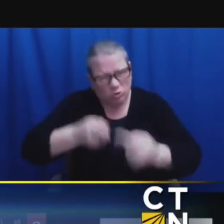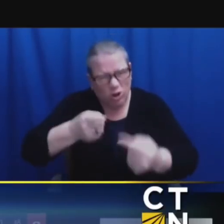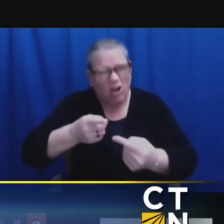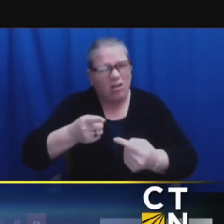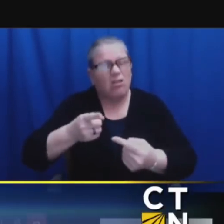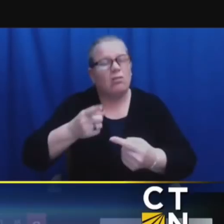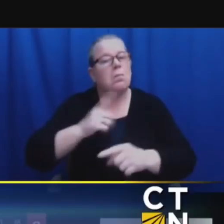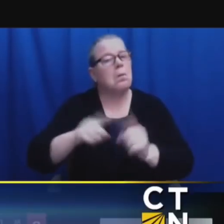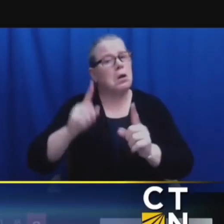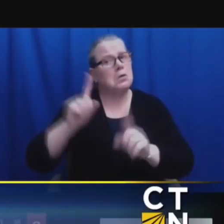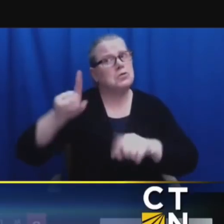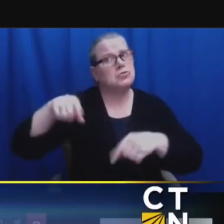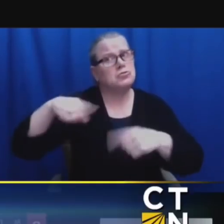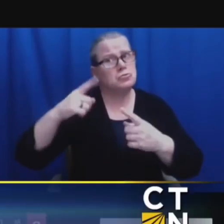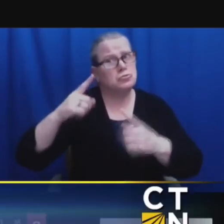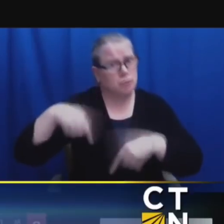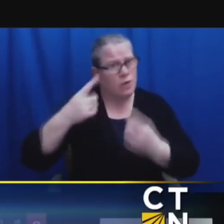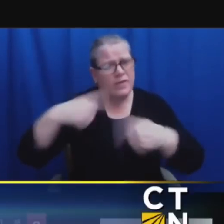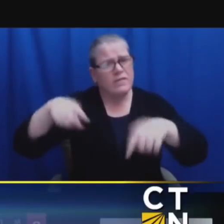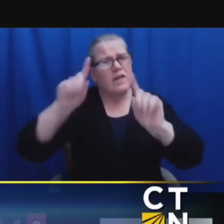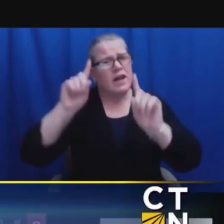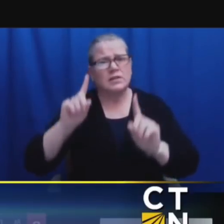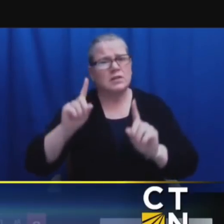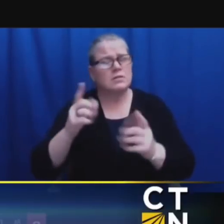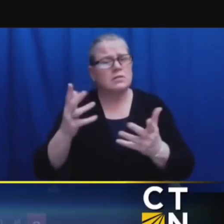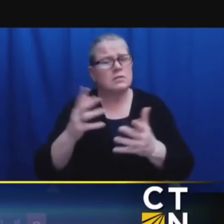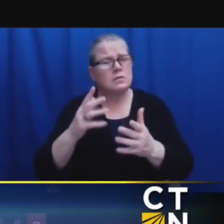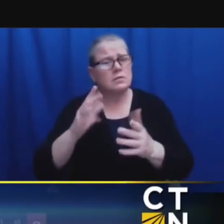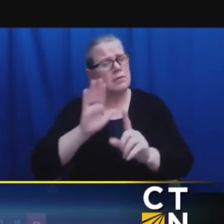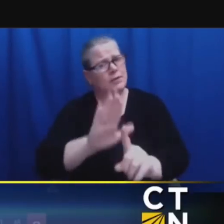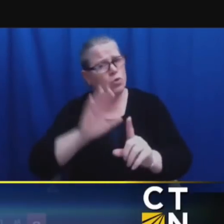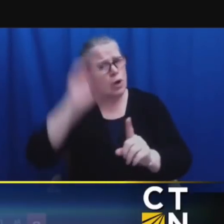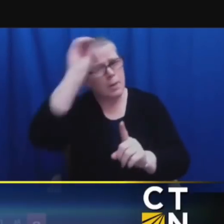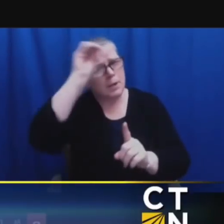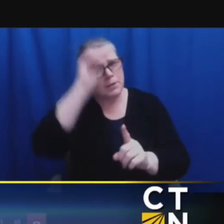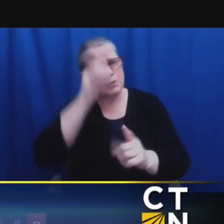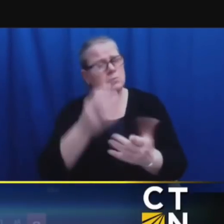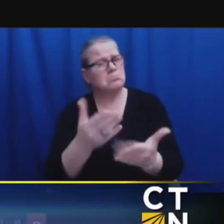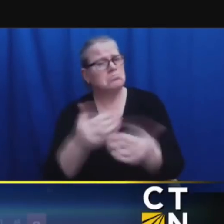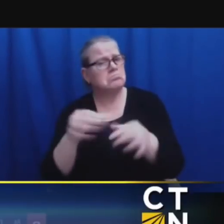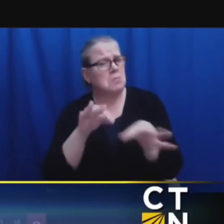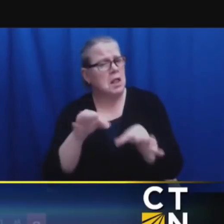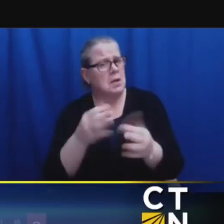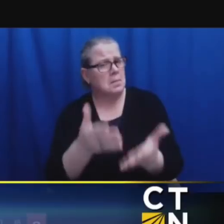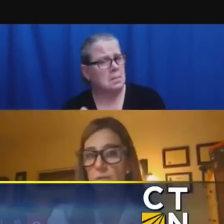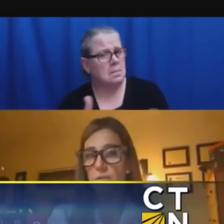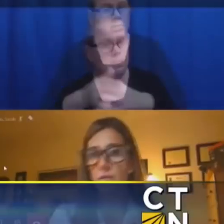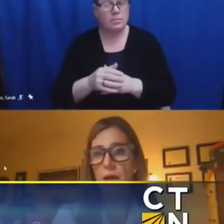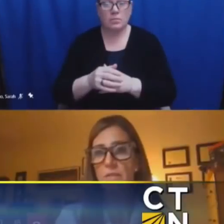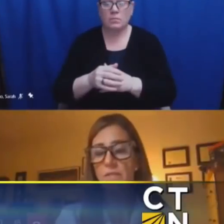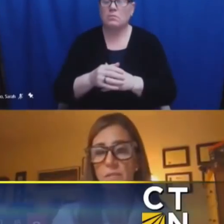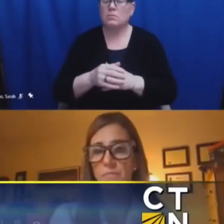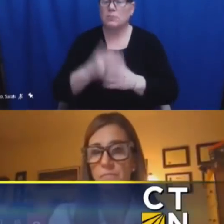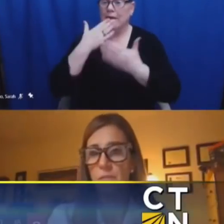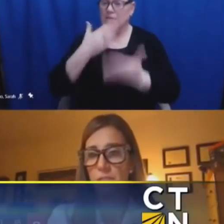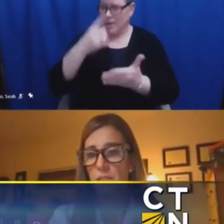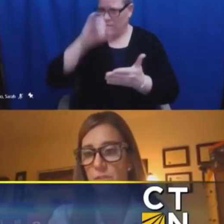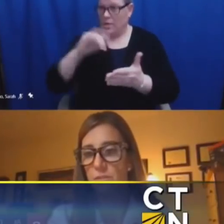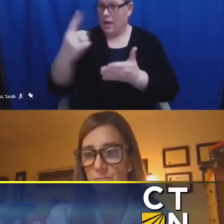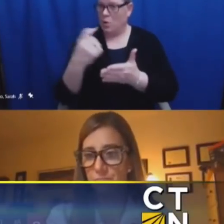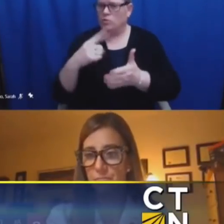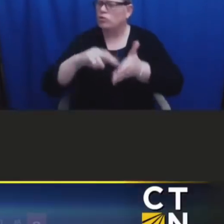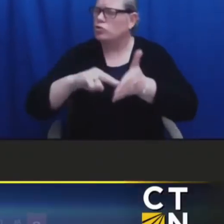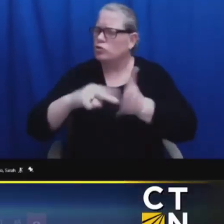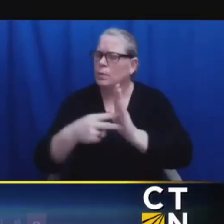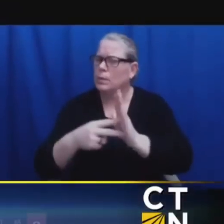far? Are you talking about, thanks for the question, are you talking about in our state or as